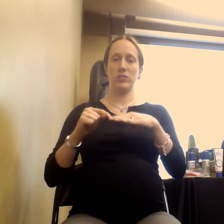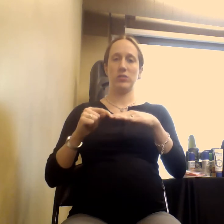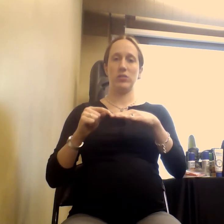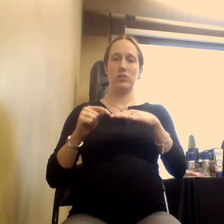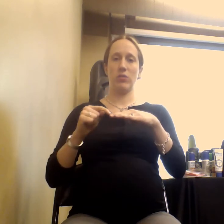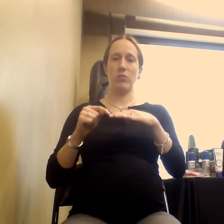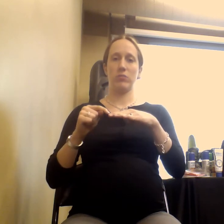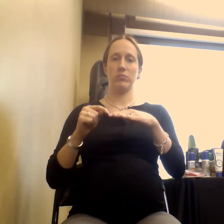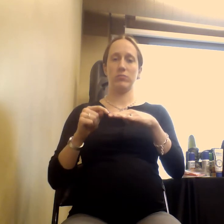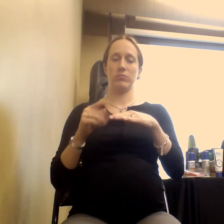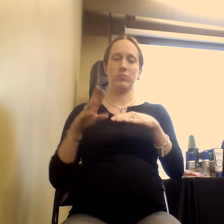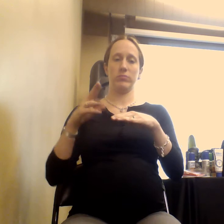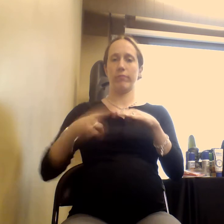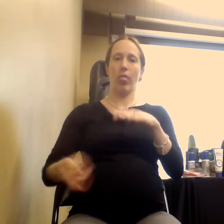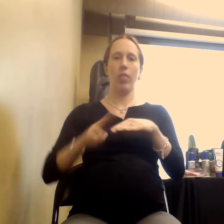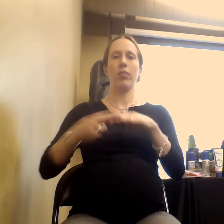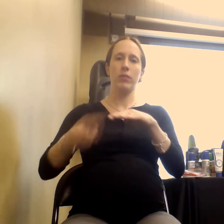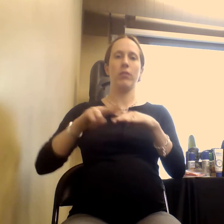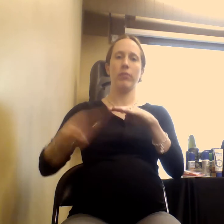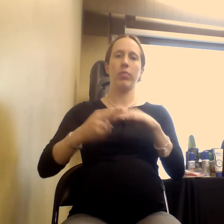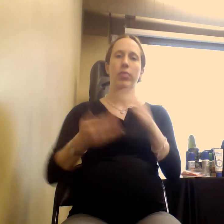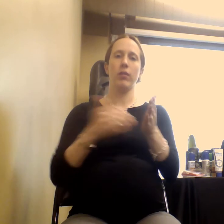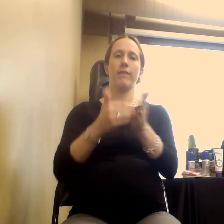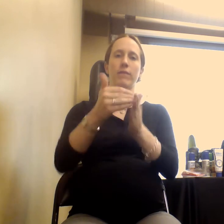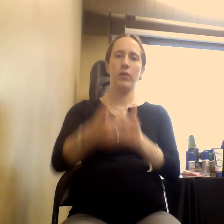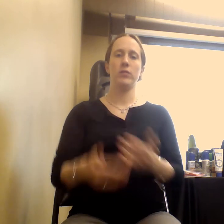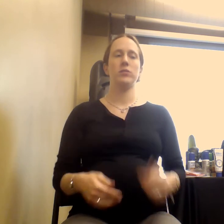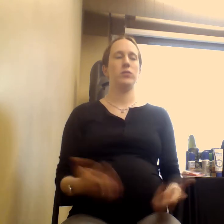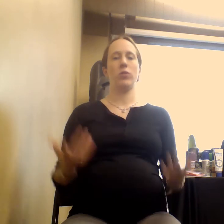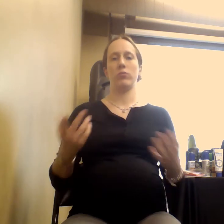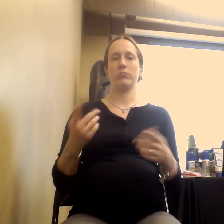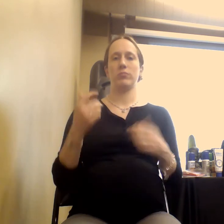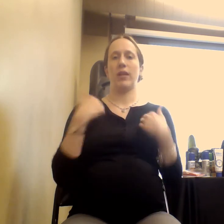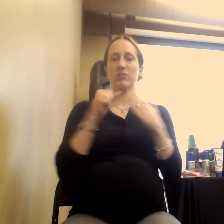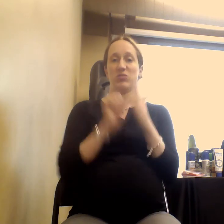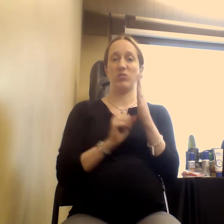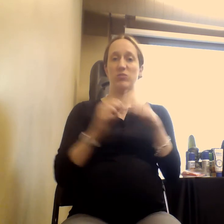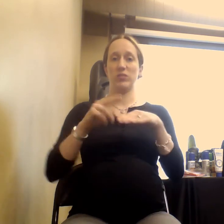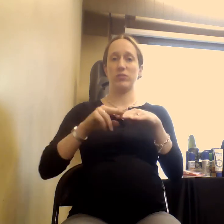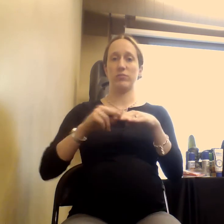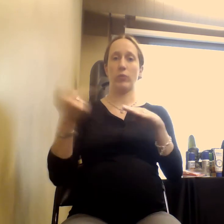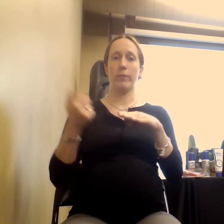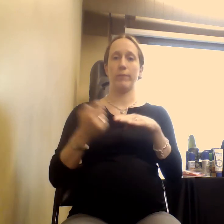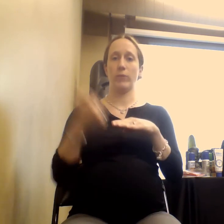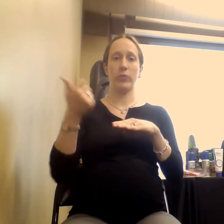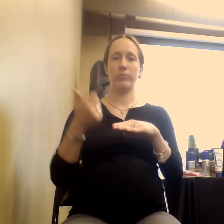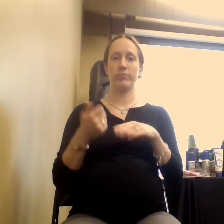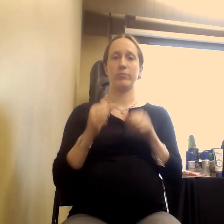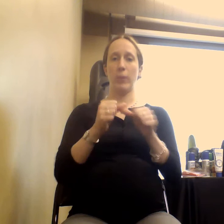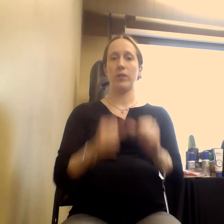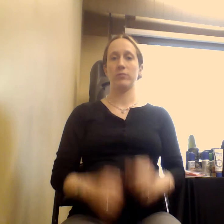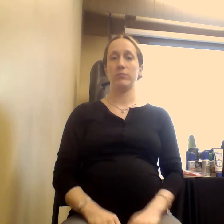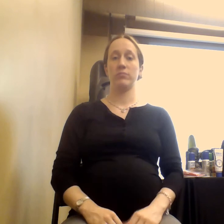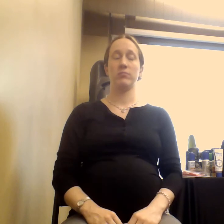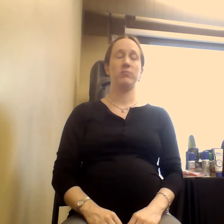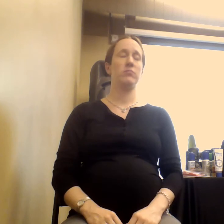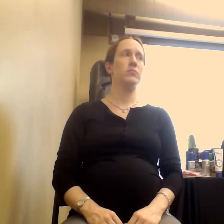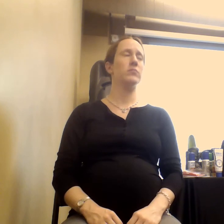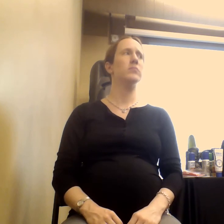100-mile run, so I said take them off. On the subject, are there any podiatrists that you guys recommend who are focused on